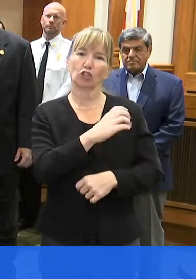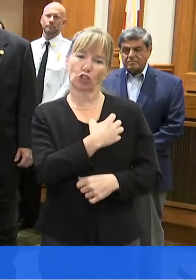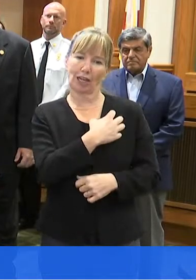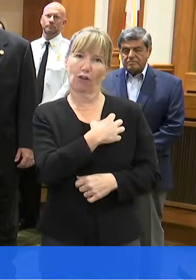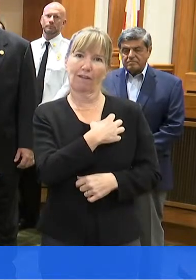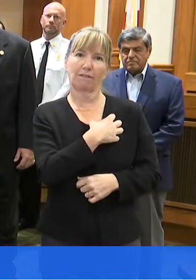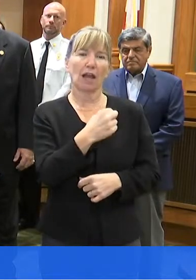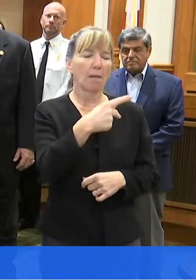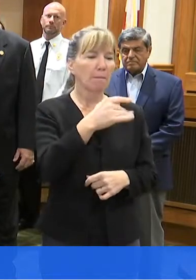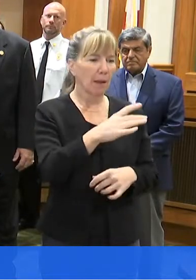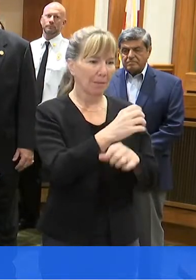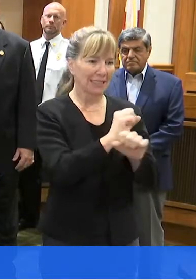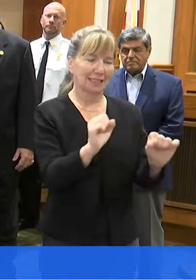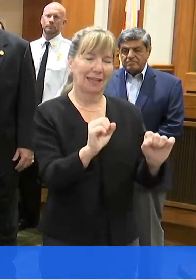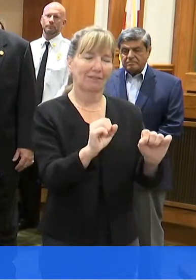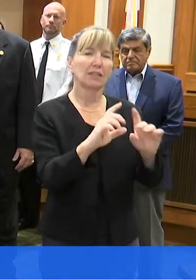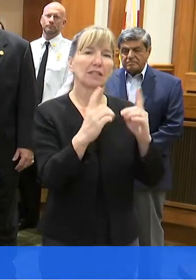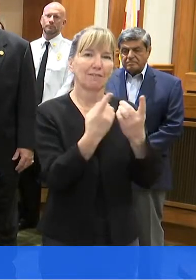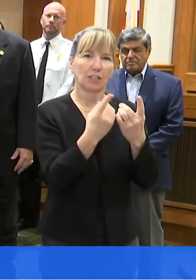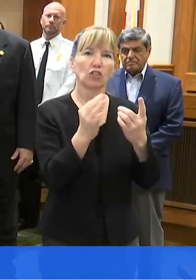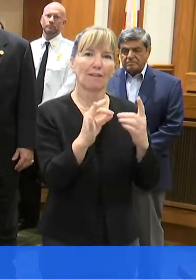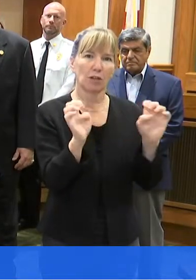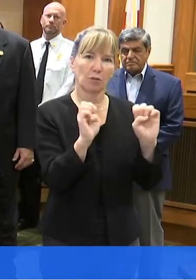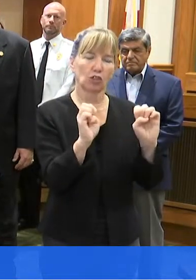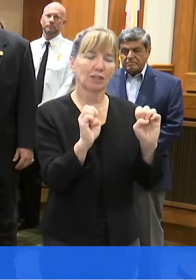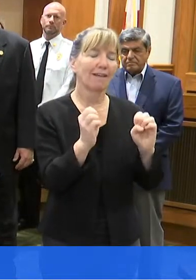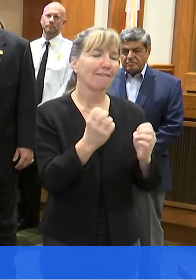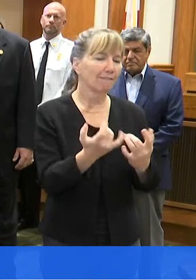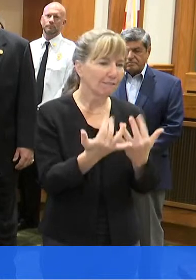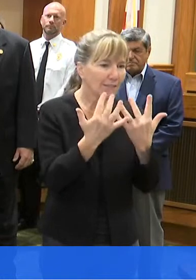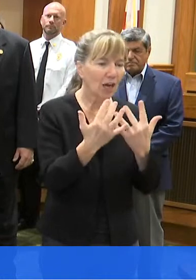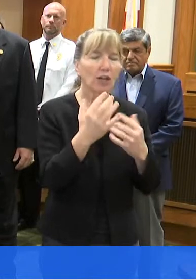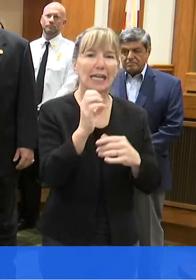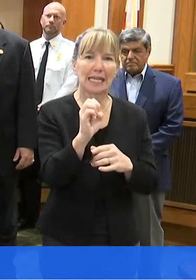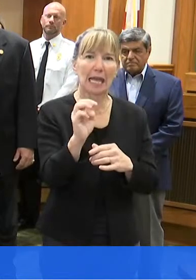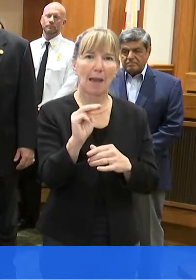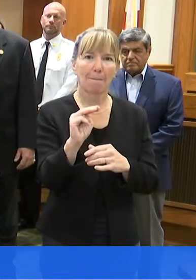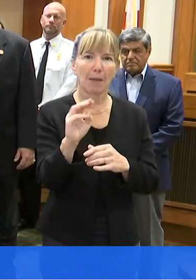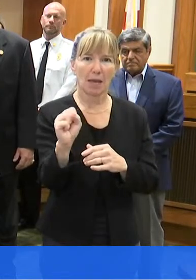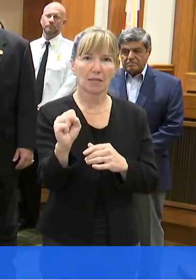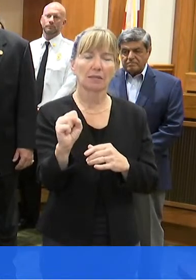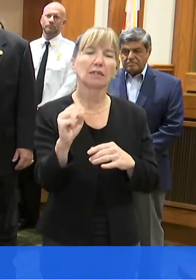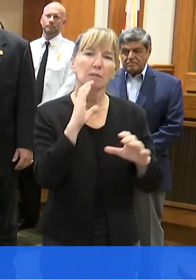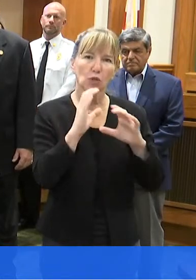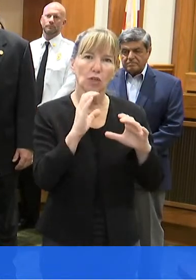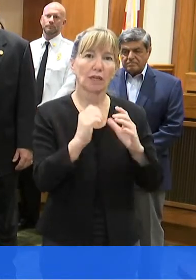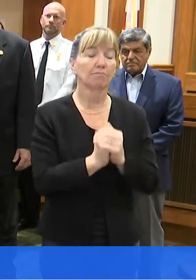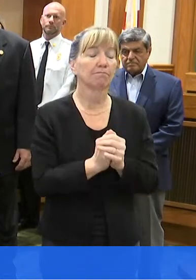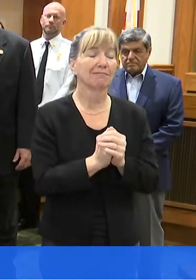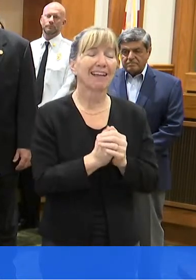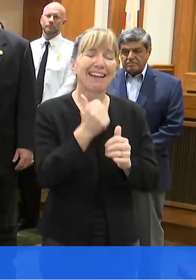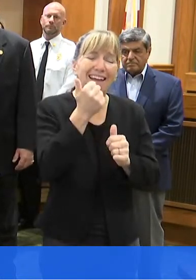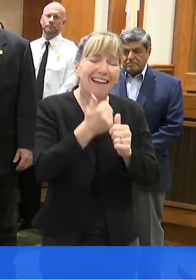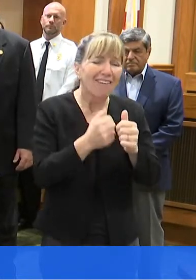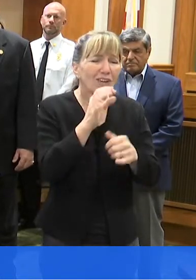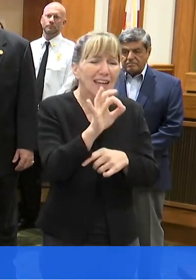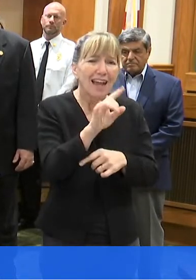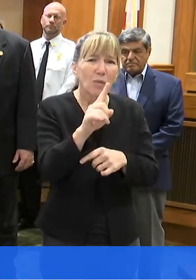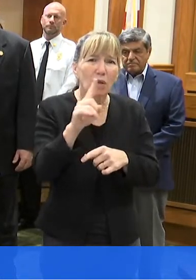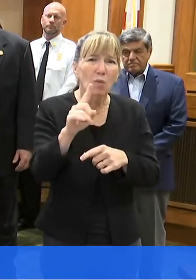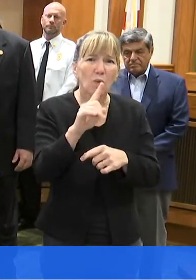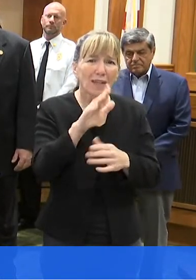Safety's Division of Emergency Communications, our Fire and EMS Communications Center. Every 911 center in the